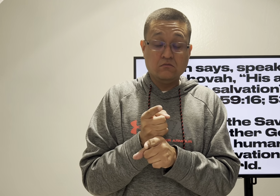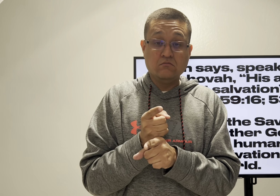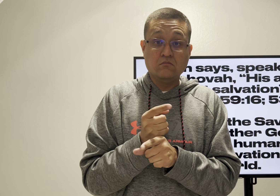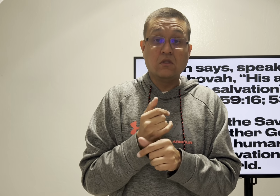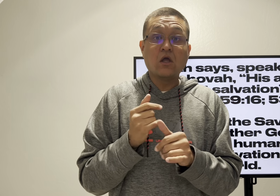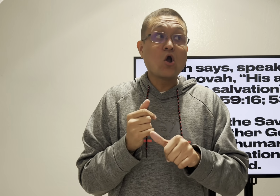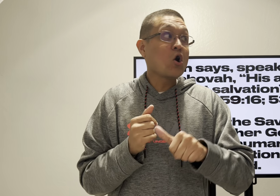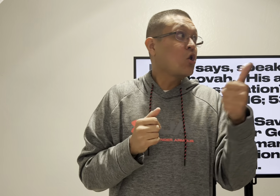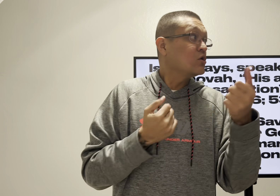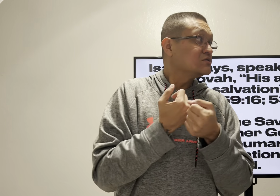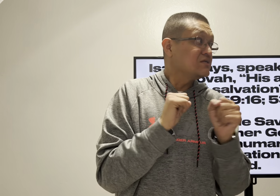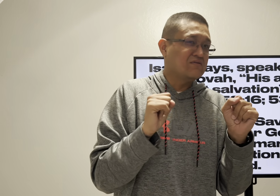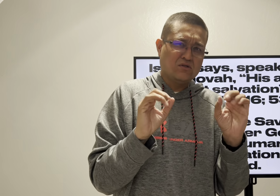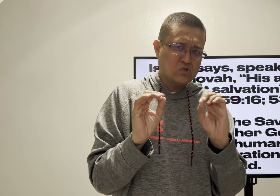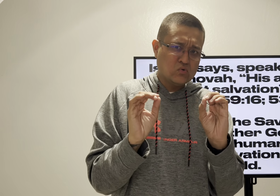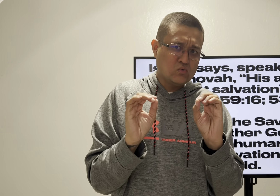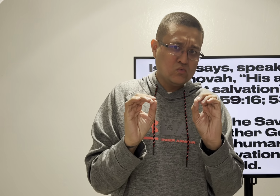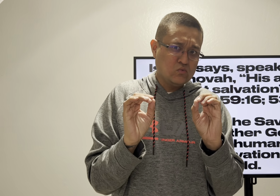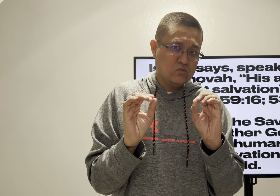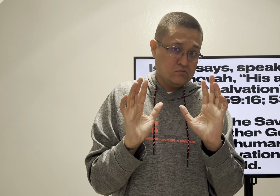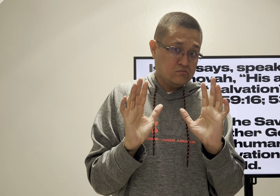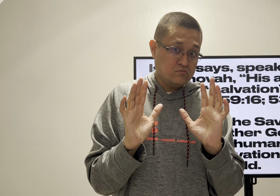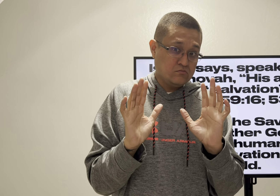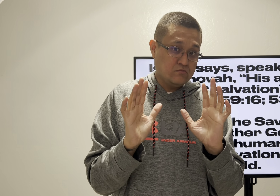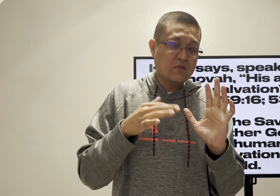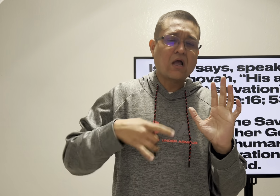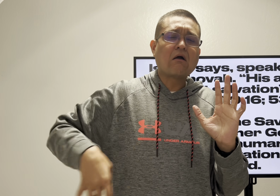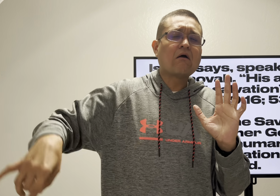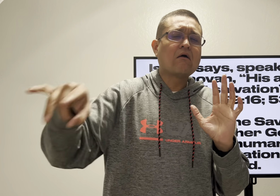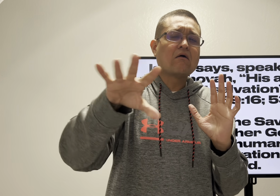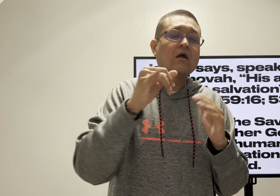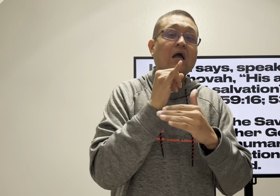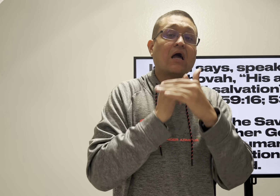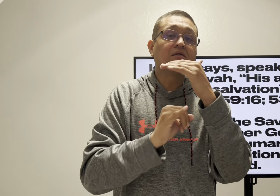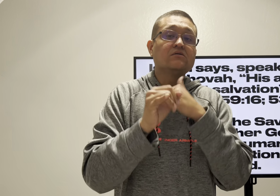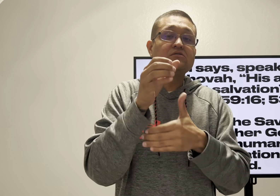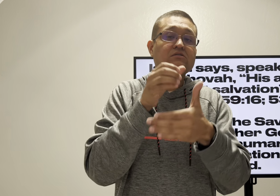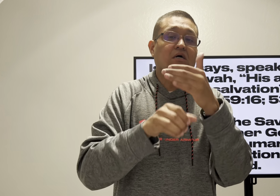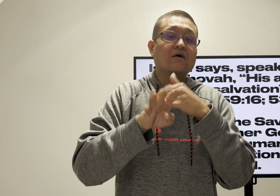God is our Savior, right? Is there another Savior? No.